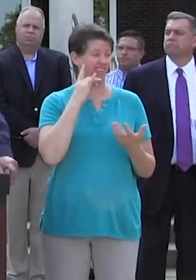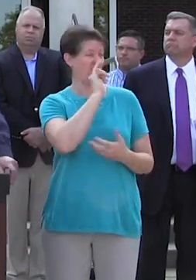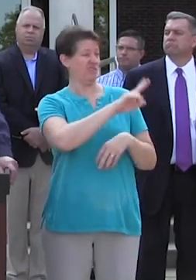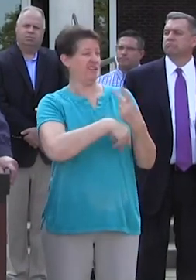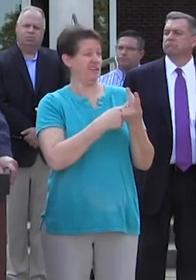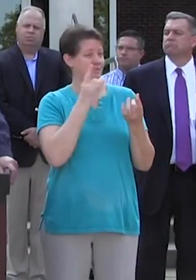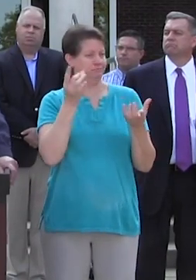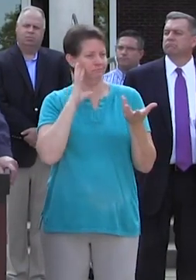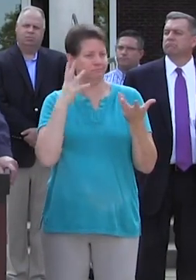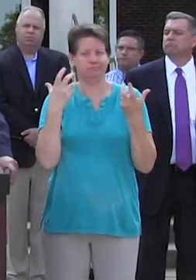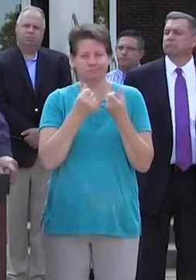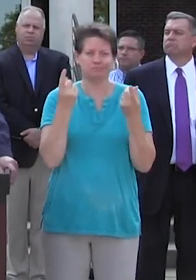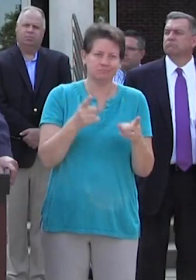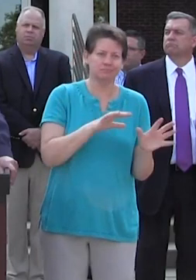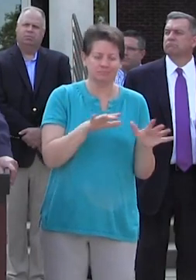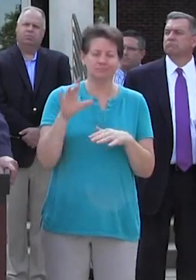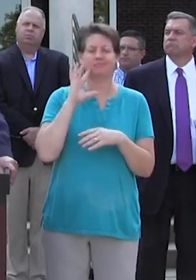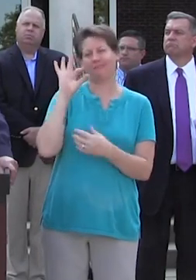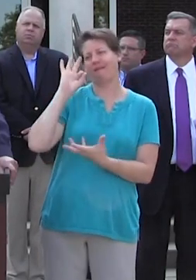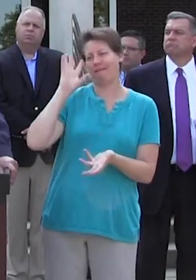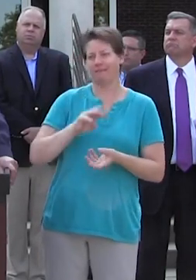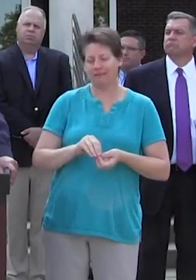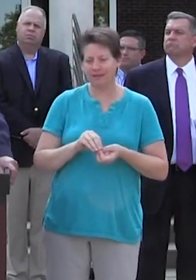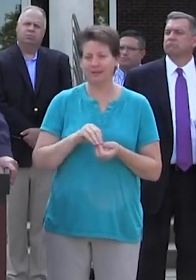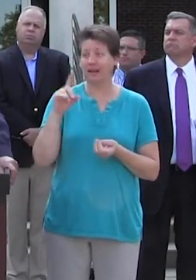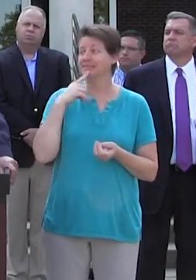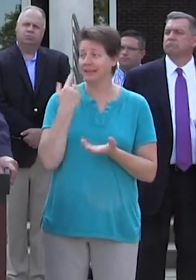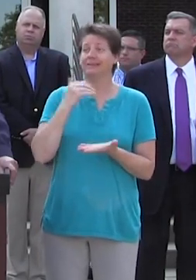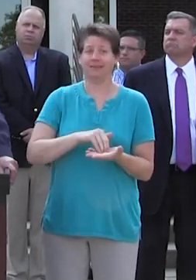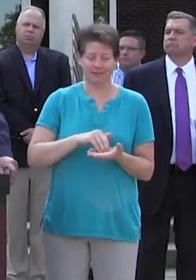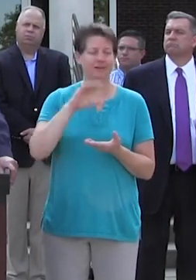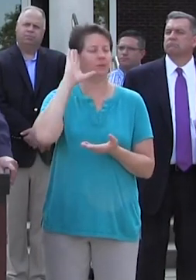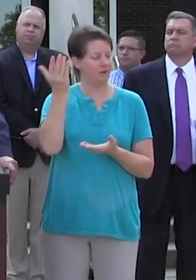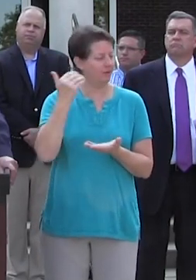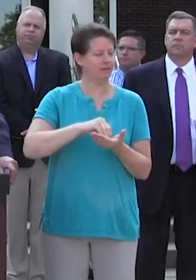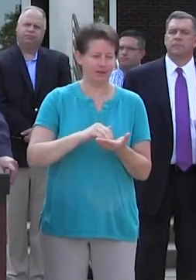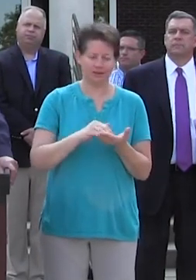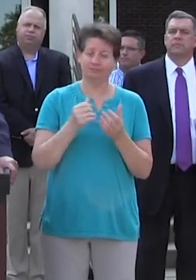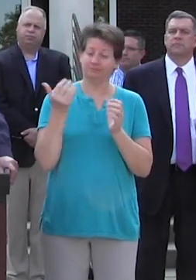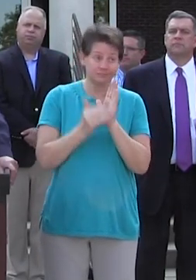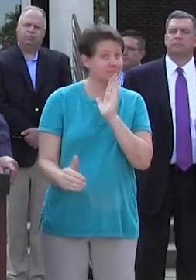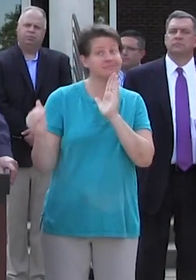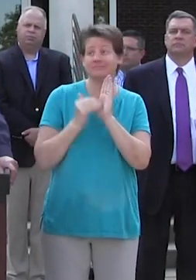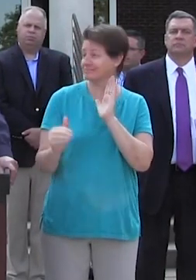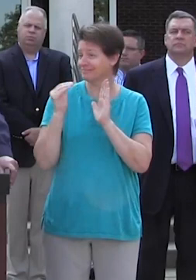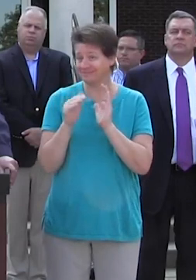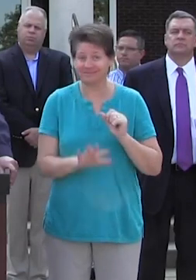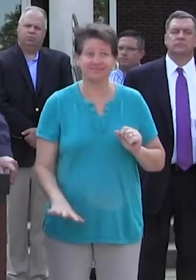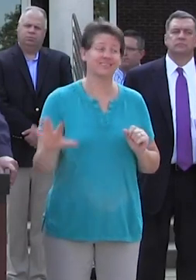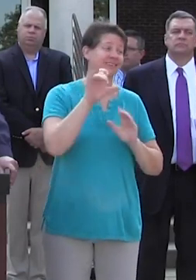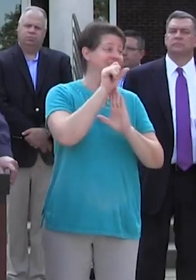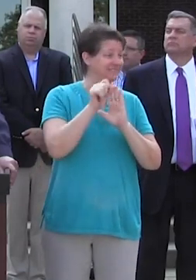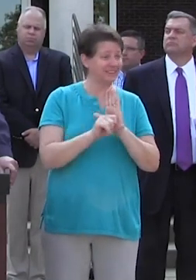accidents. But that's why I say again, and you've heard it repeated ad infinitum. In every state where there's